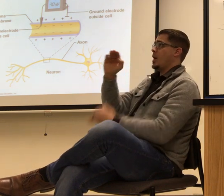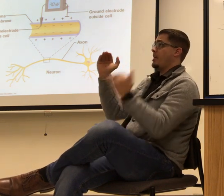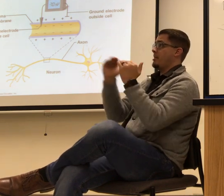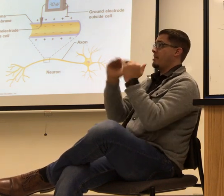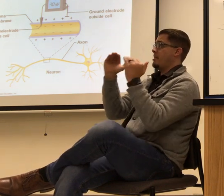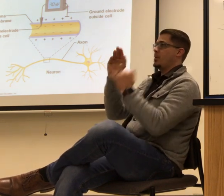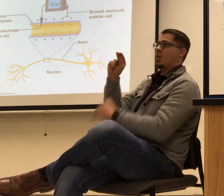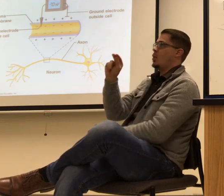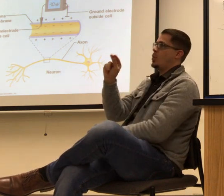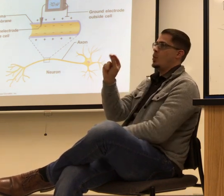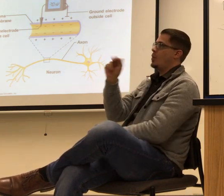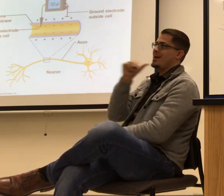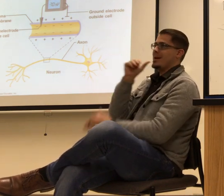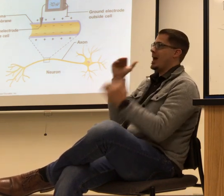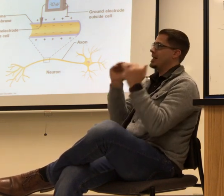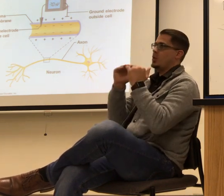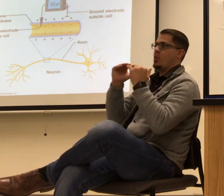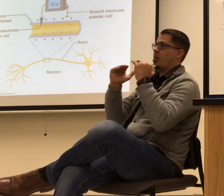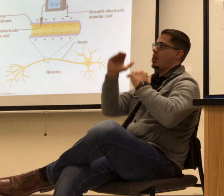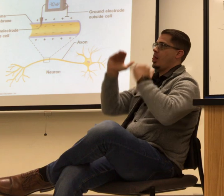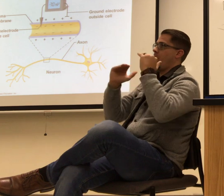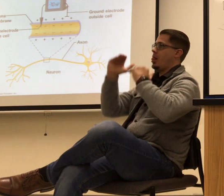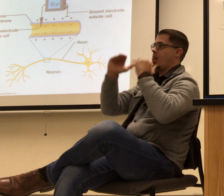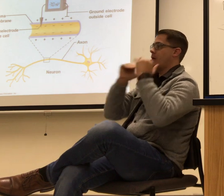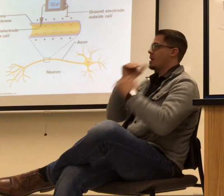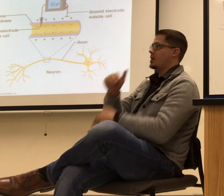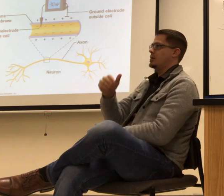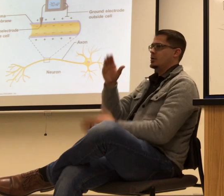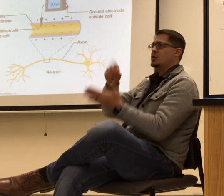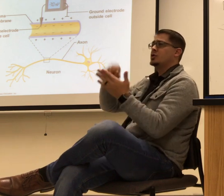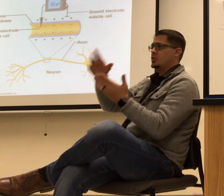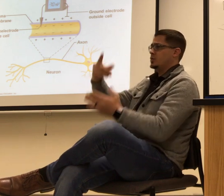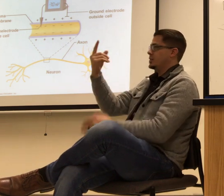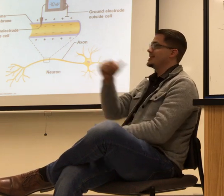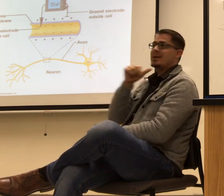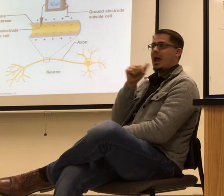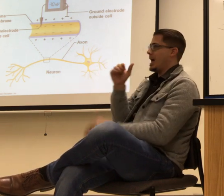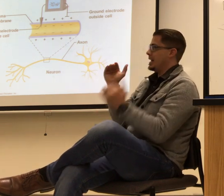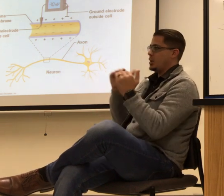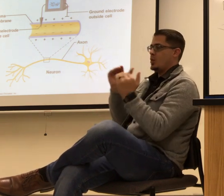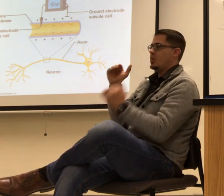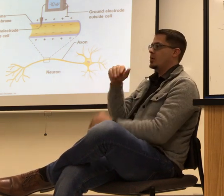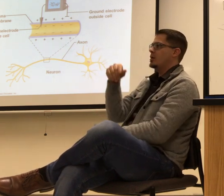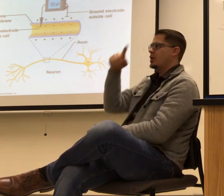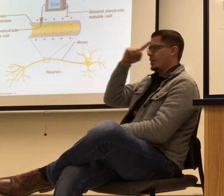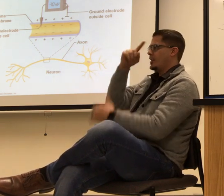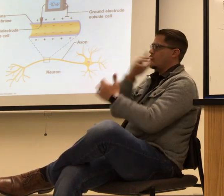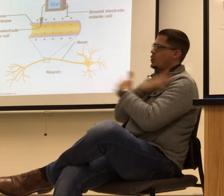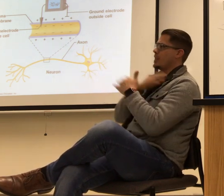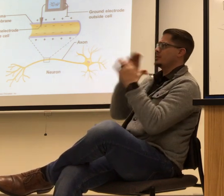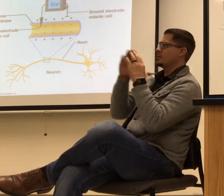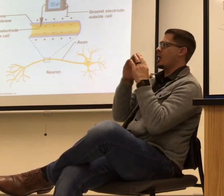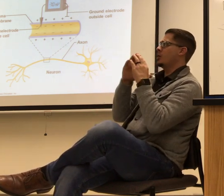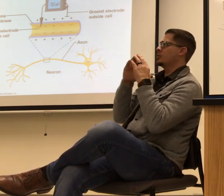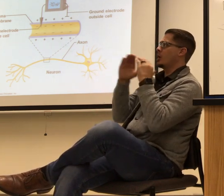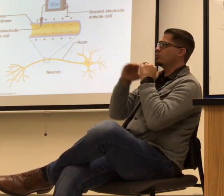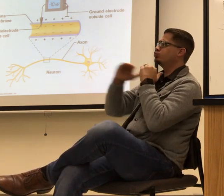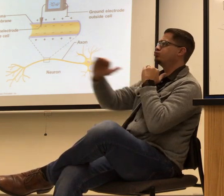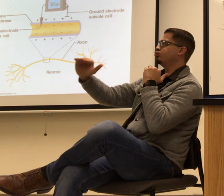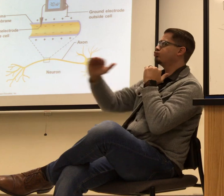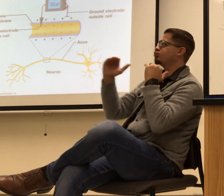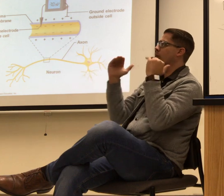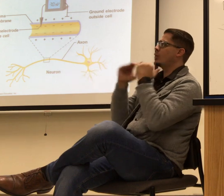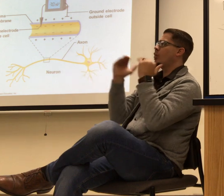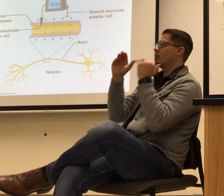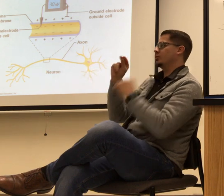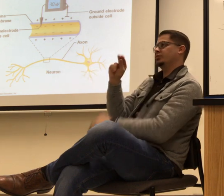answer is no. This is not equal. Students always want to say that because you think rest is like the cell is, oh, it's in equilibrium.